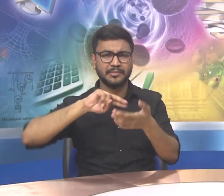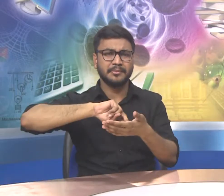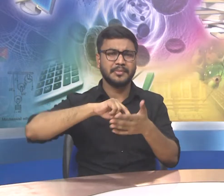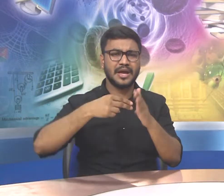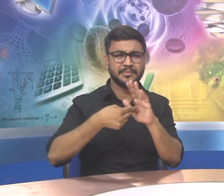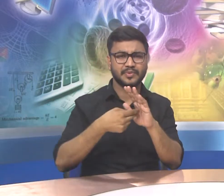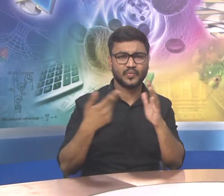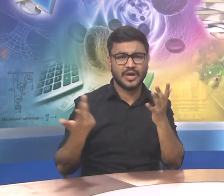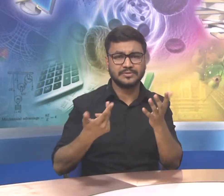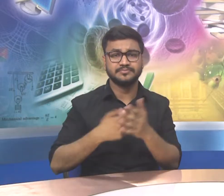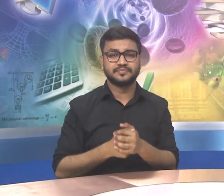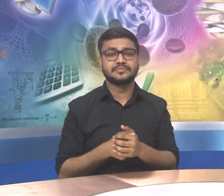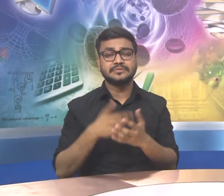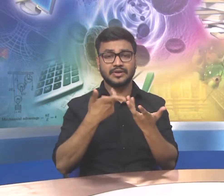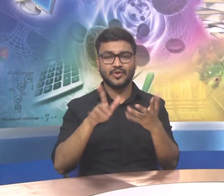Next is deduct.